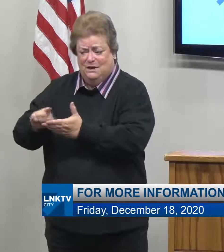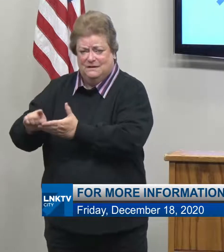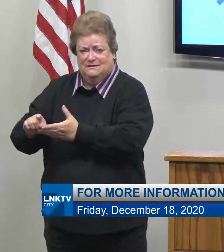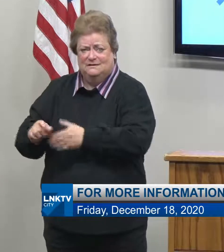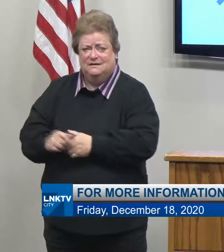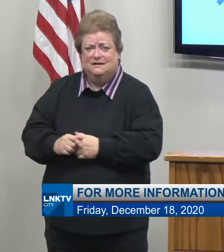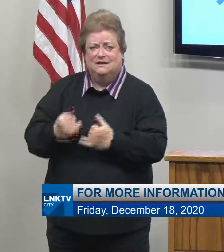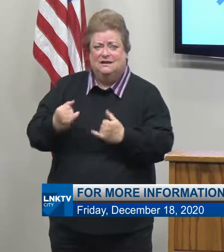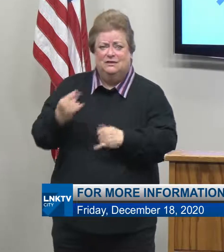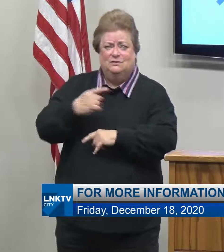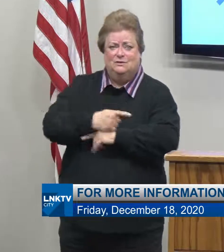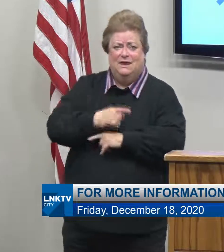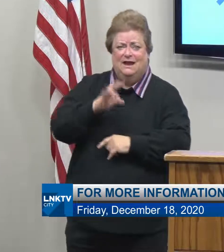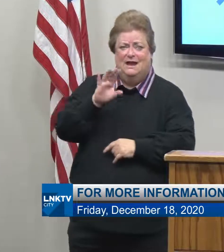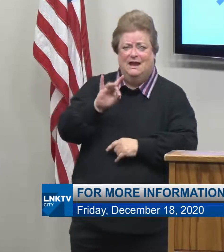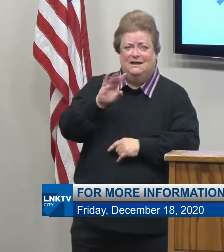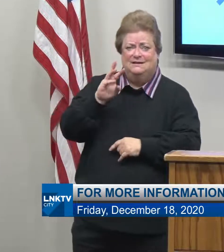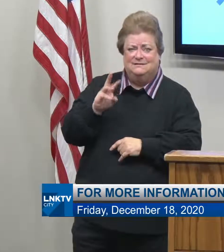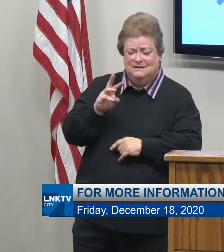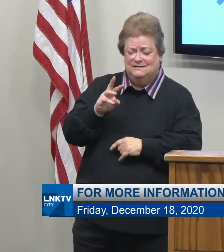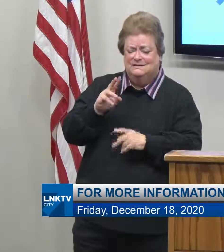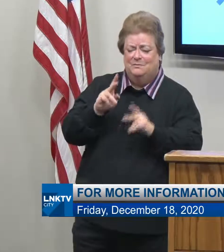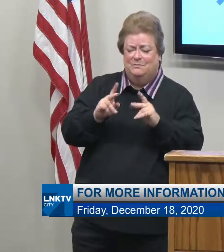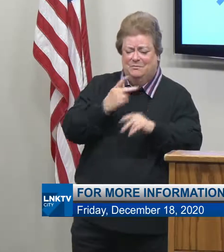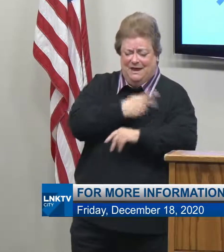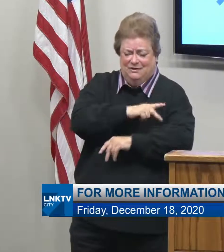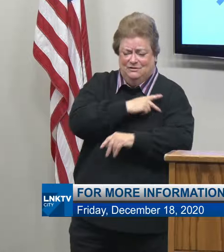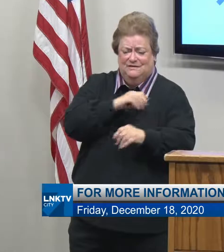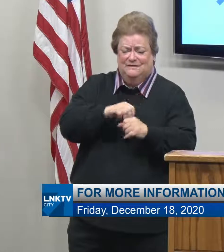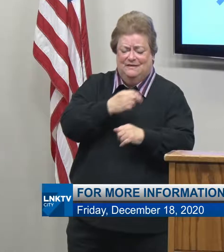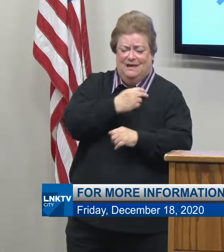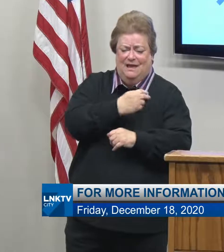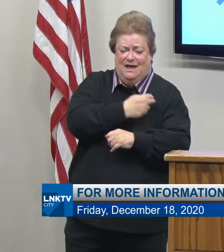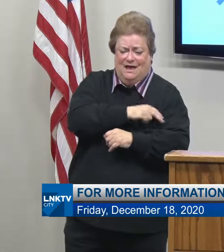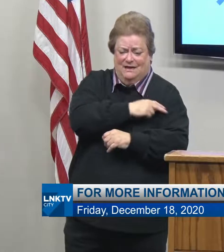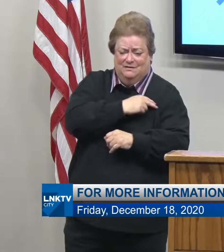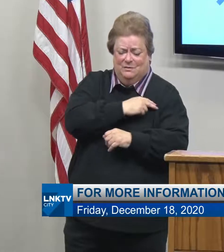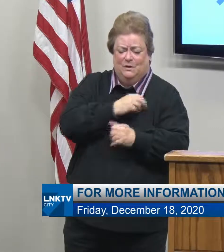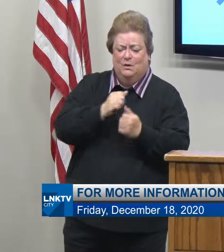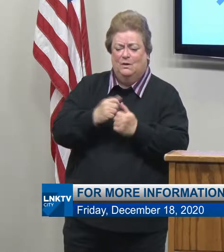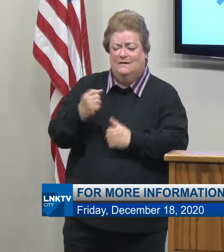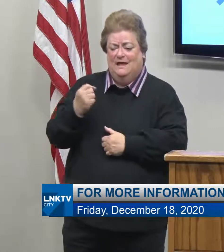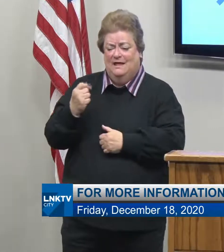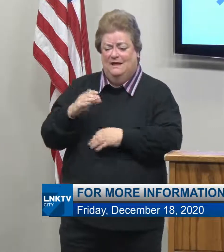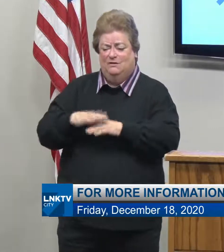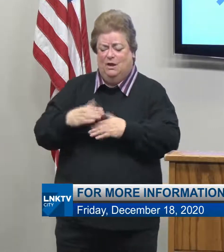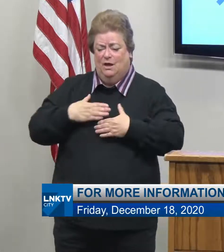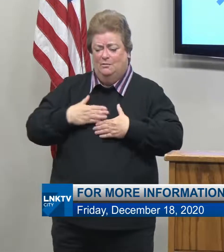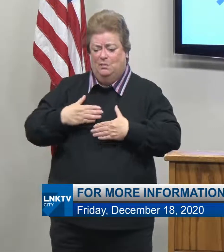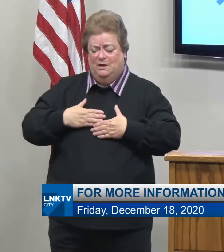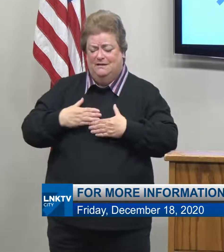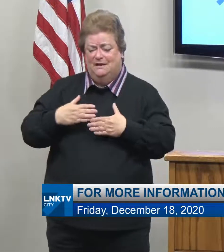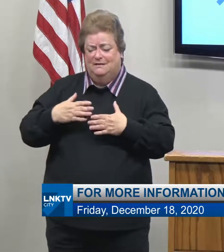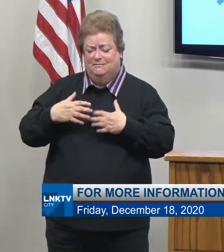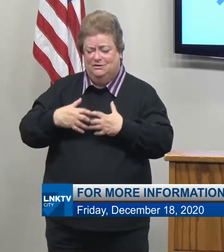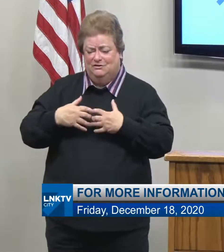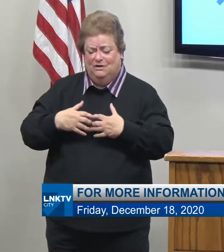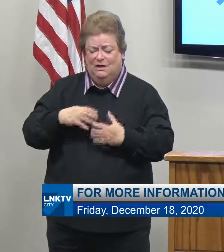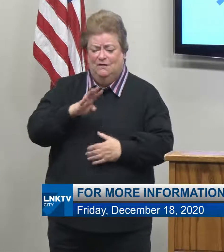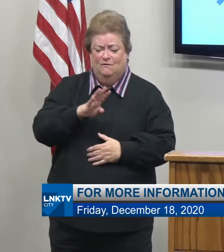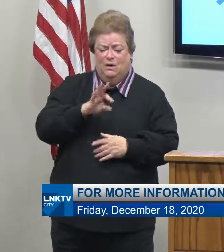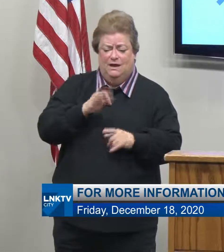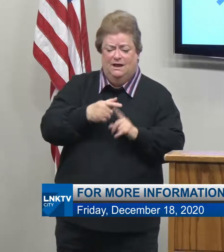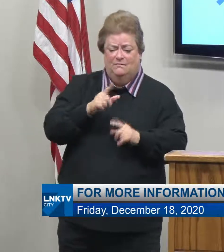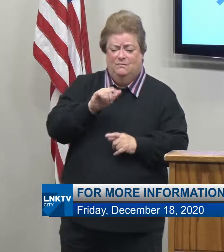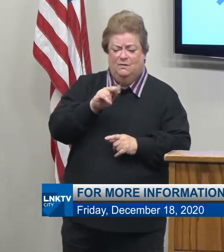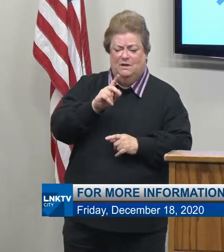86 COVID-19 patients are hospitalized locally, with 11 on ventilators. 49 are Lancaster County